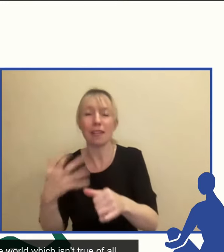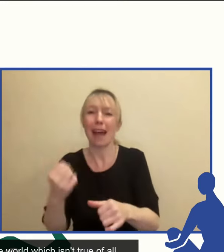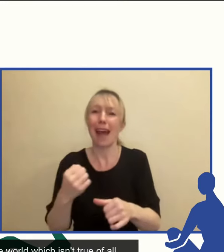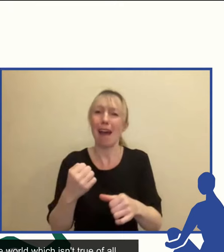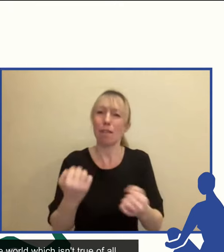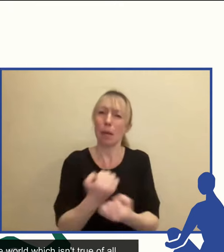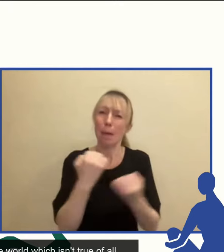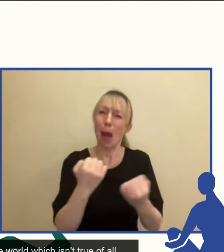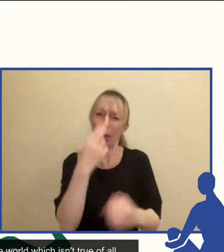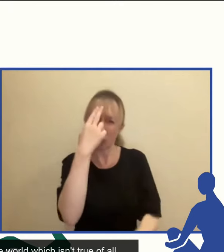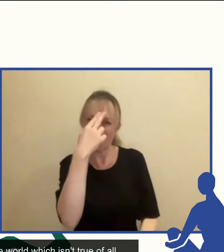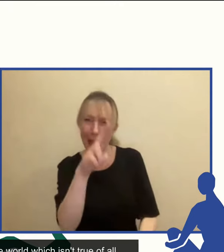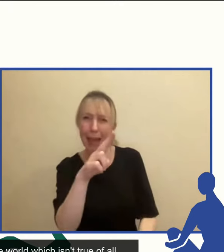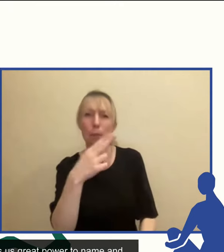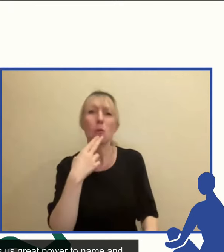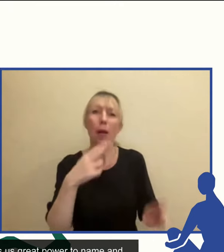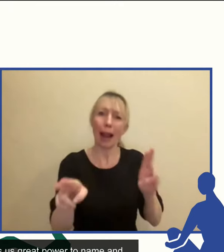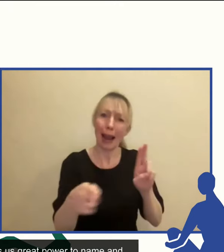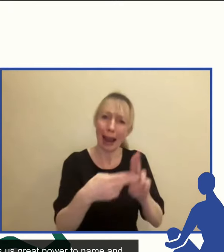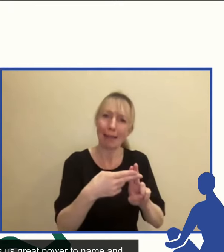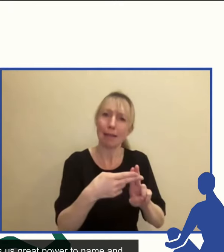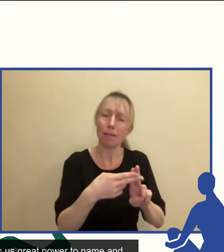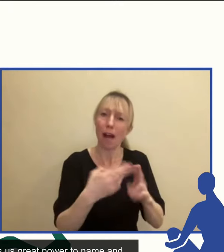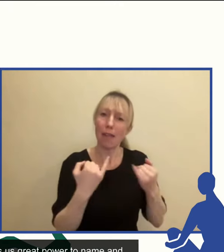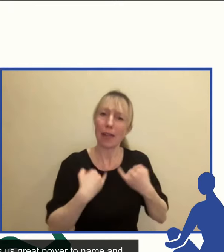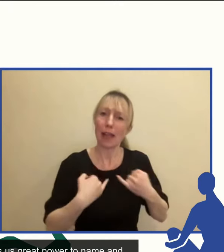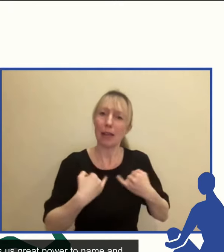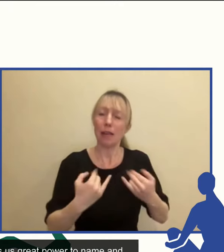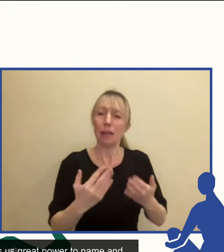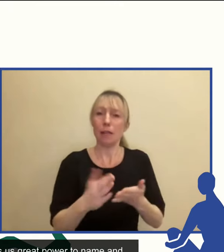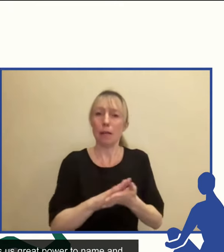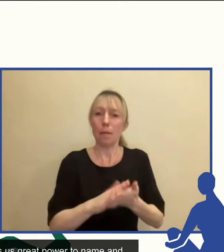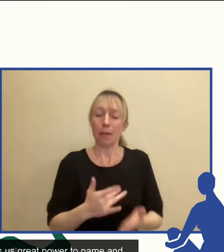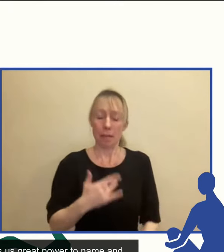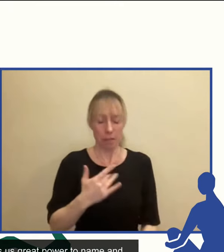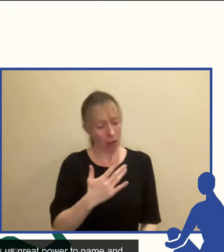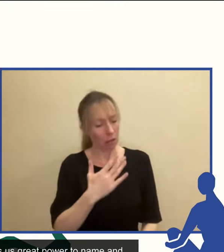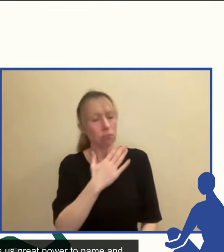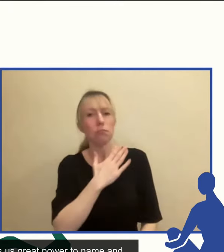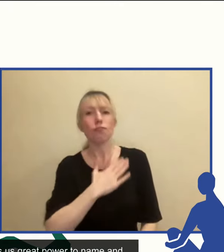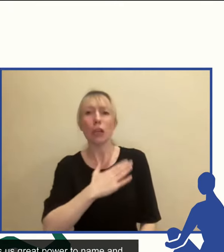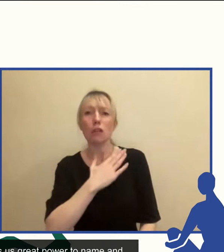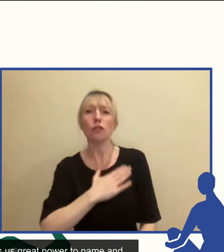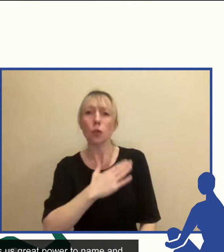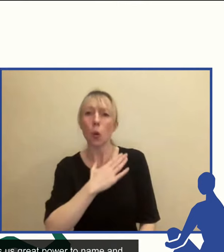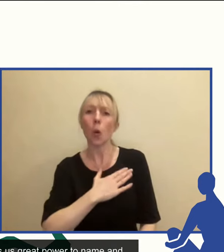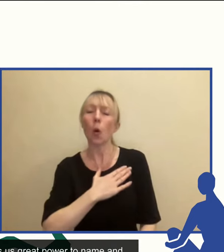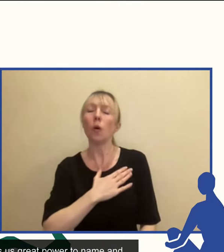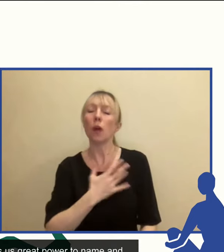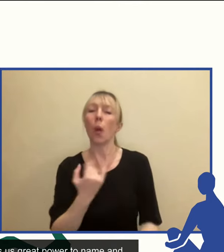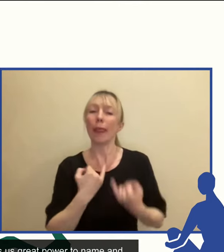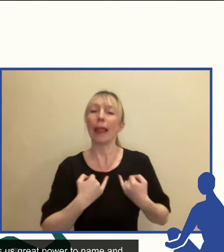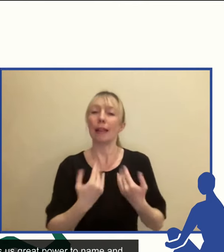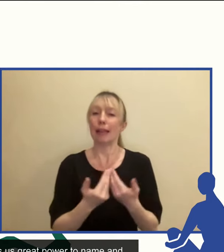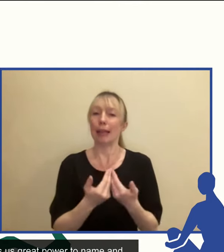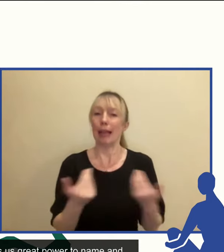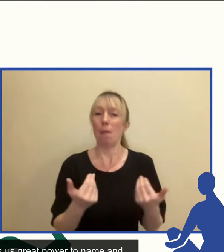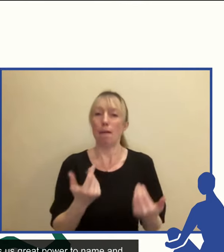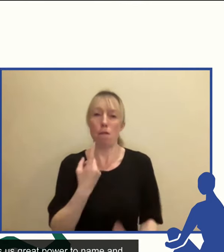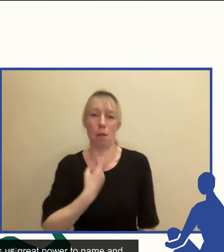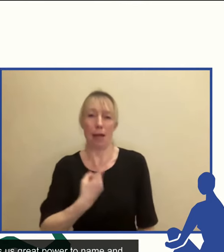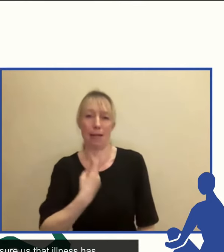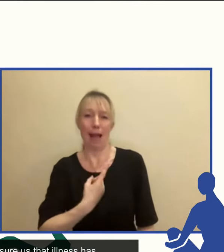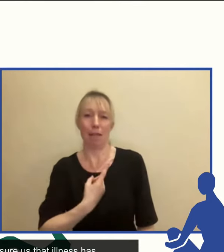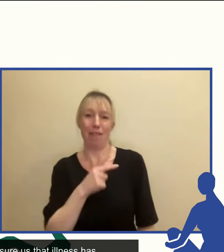illness. And that can reassure us sometimes that our illness has an existence separate from ourselves. And also